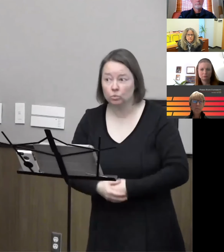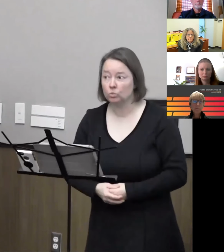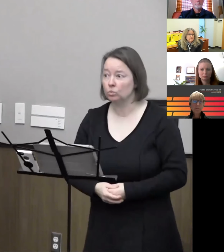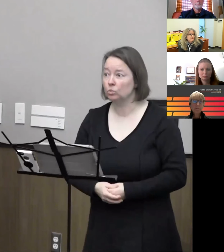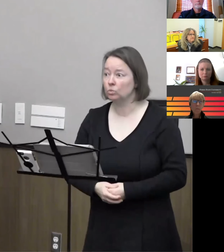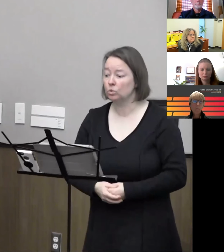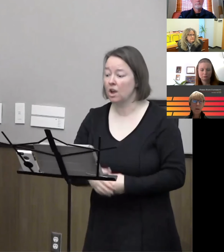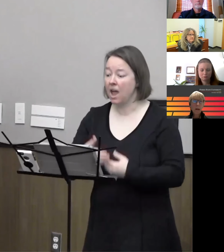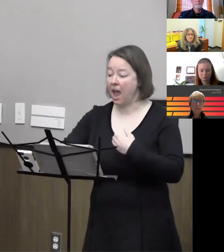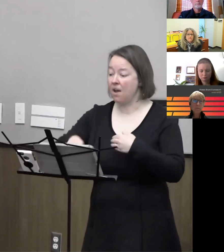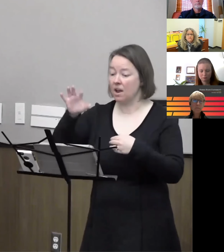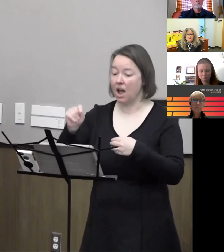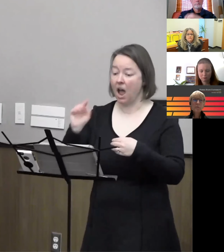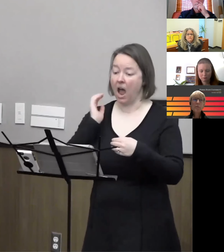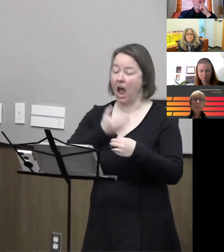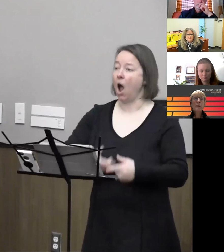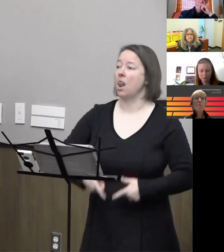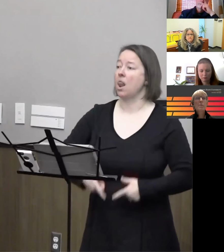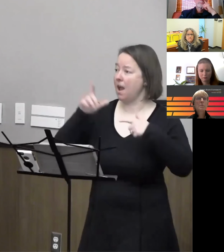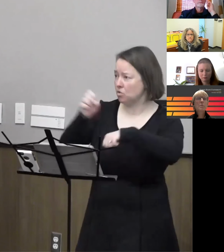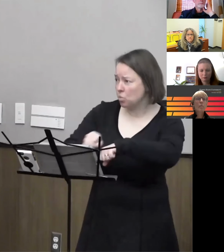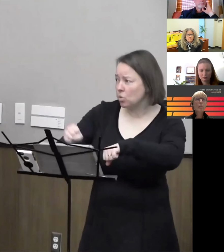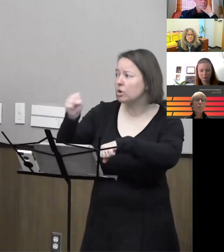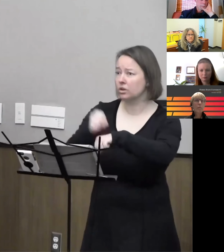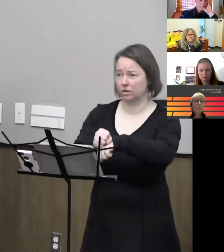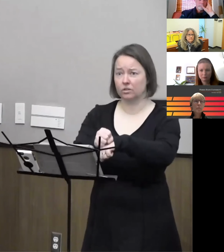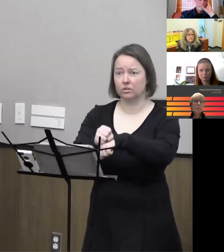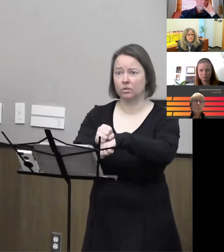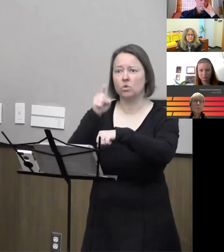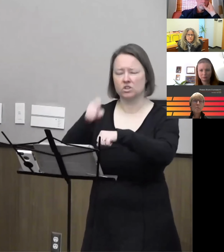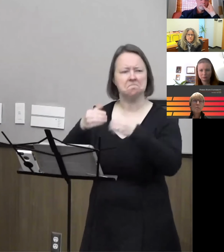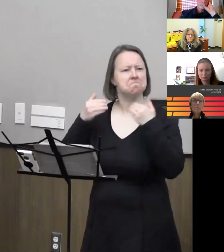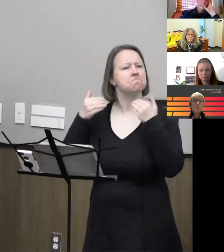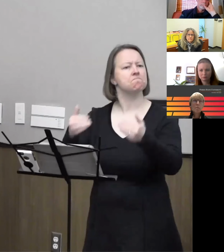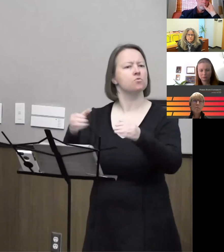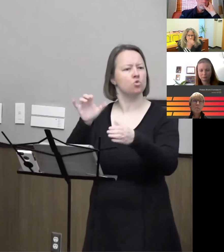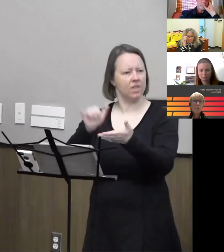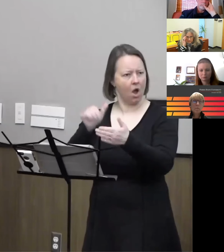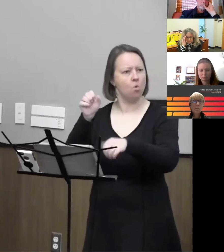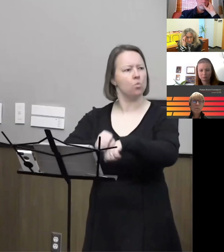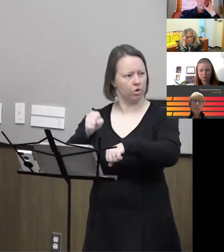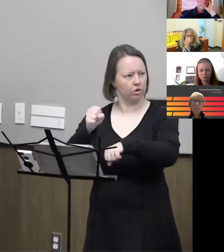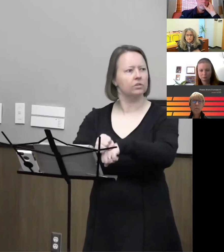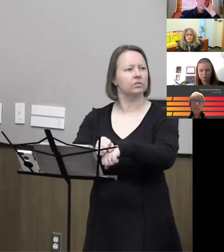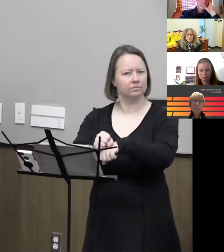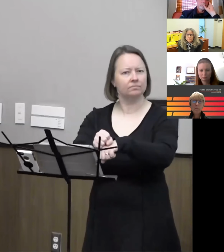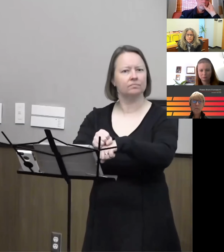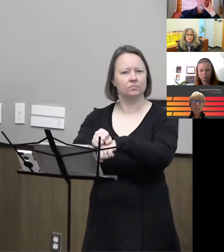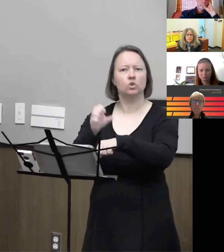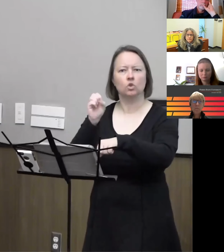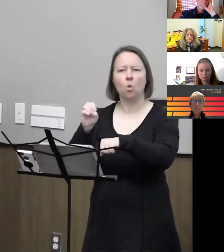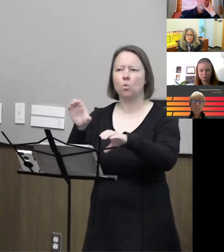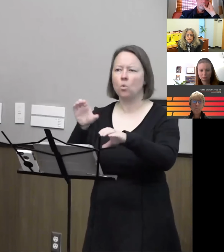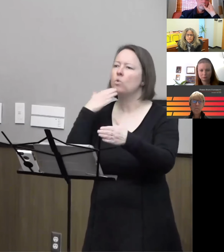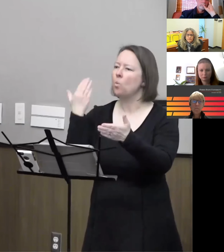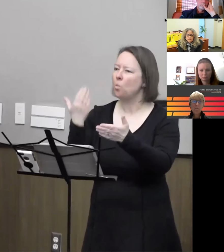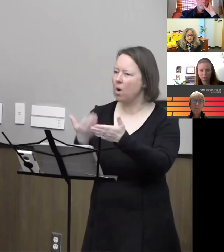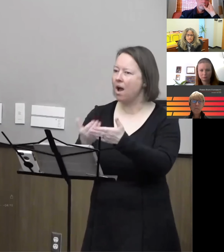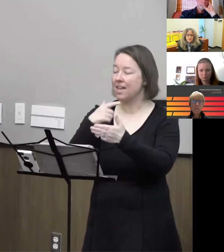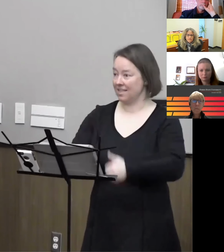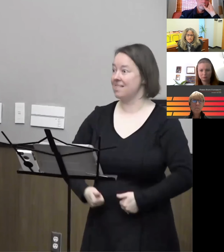and after we discovered our life's work, we should set out to do that work so well that the